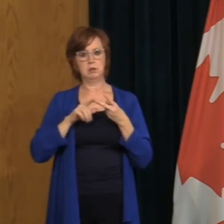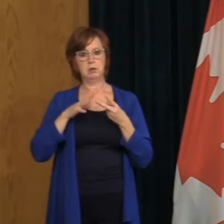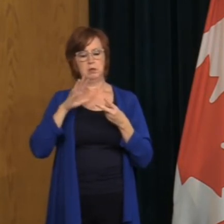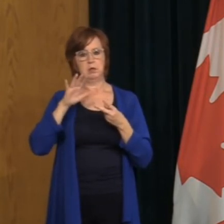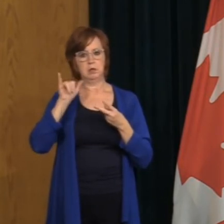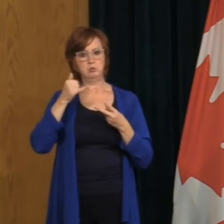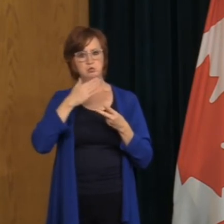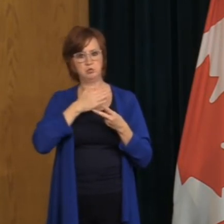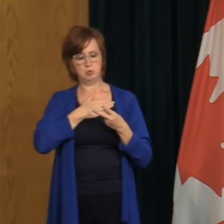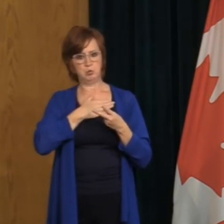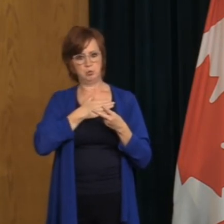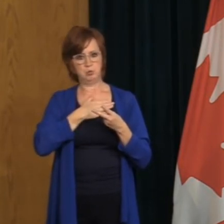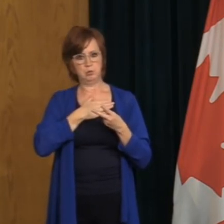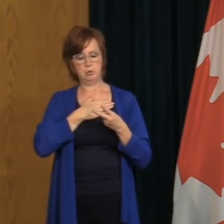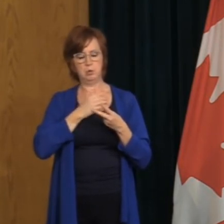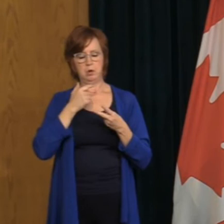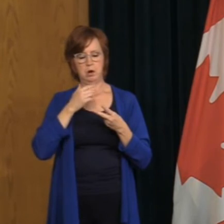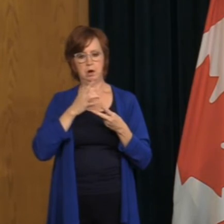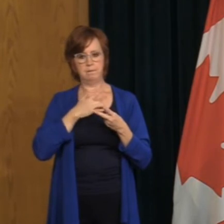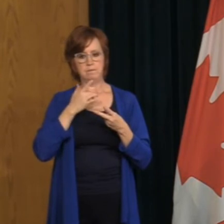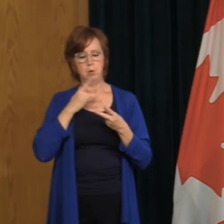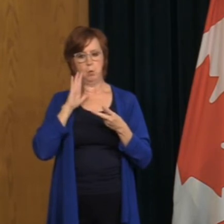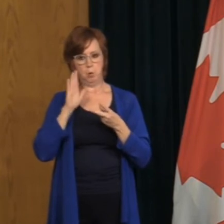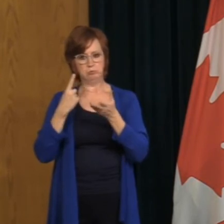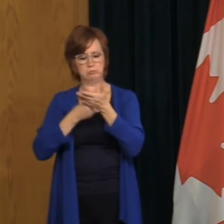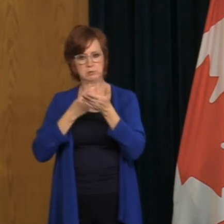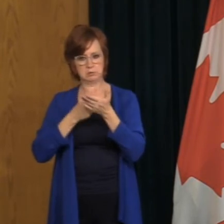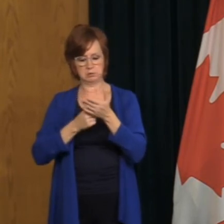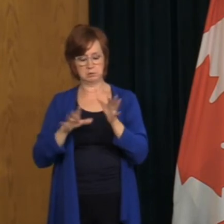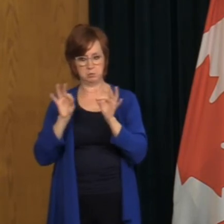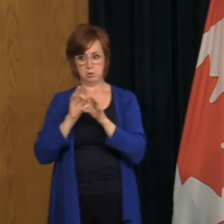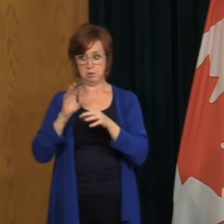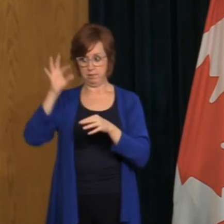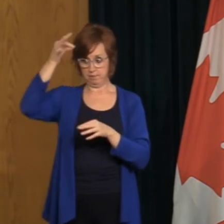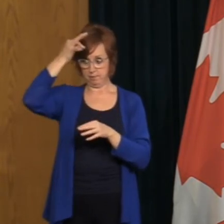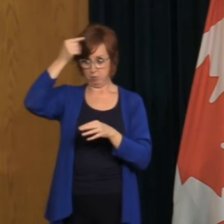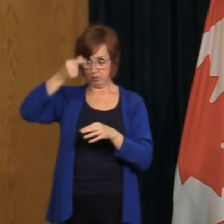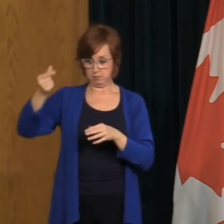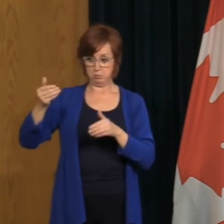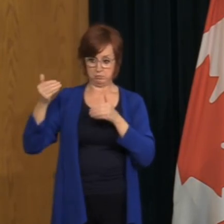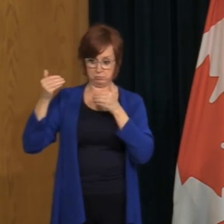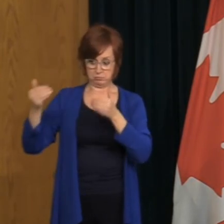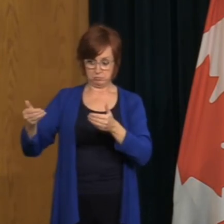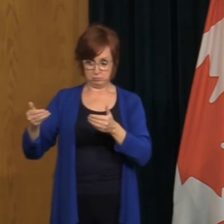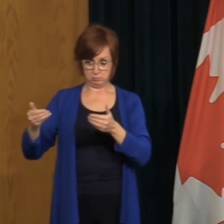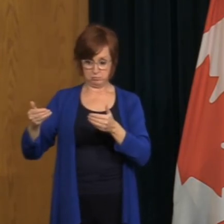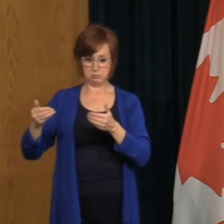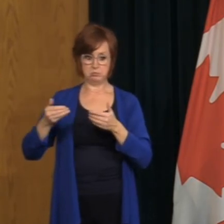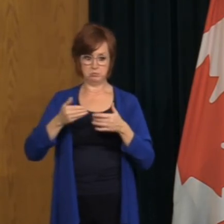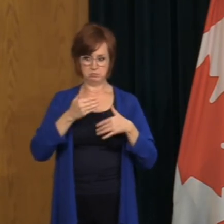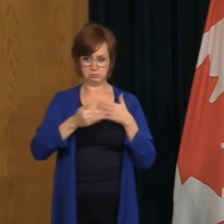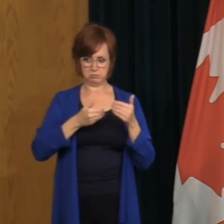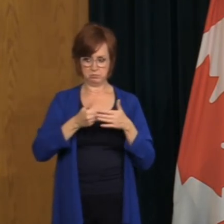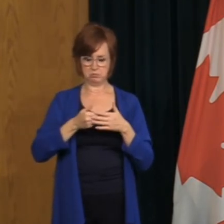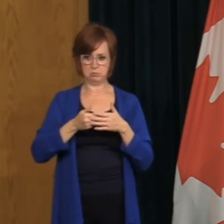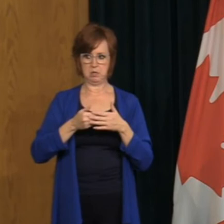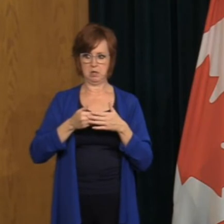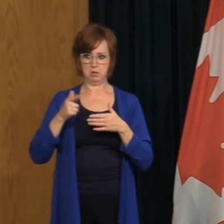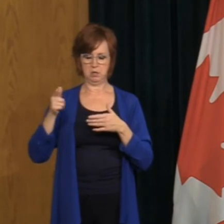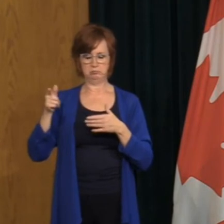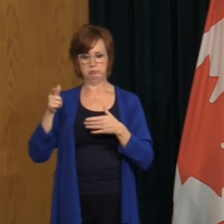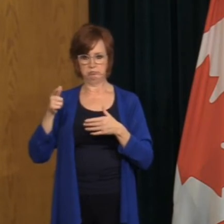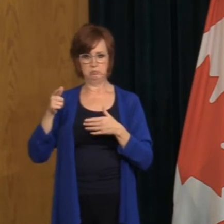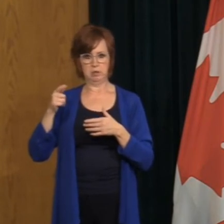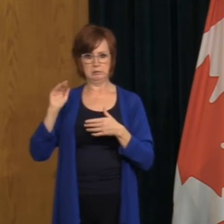respect to that, first and foremost, there can be, if the federal government is moving forward in this area, and they've indicated they